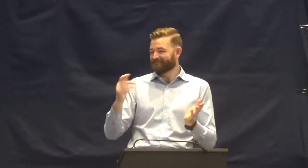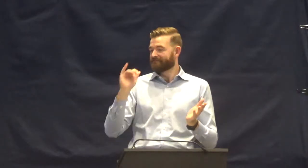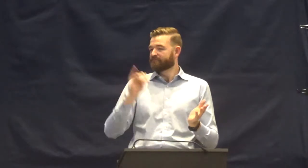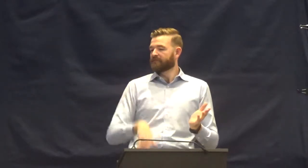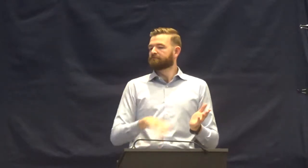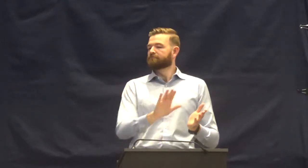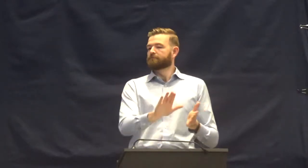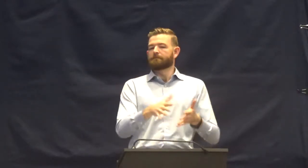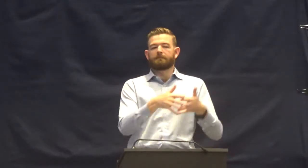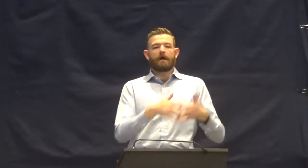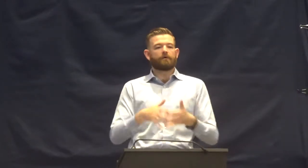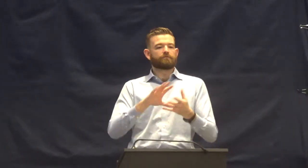in school.